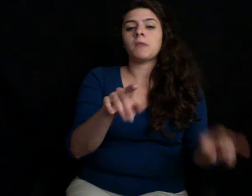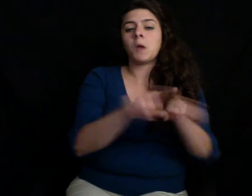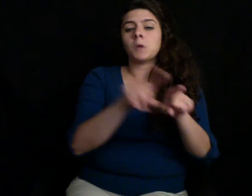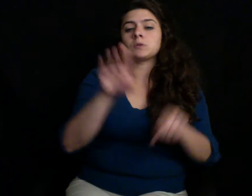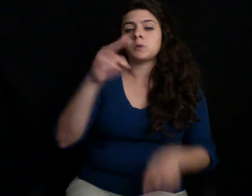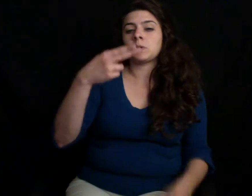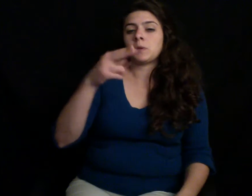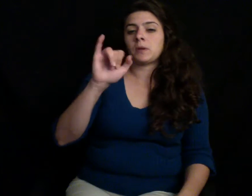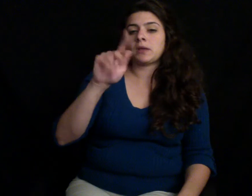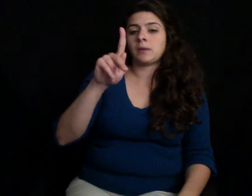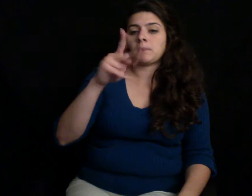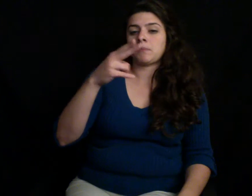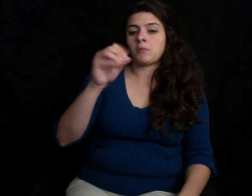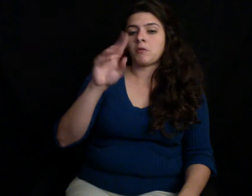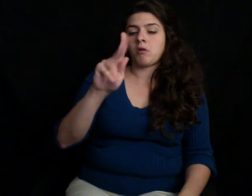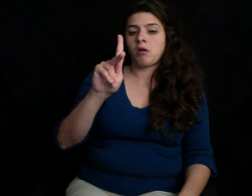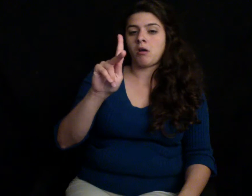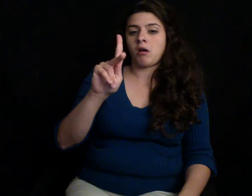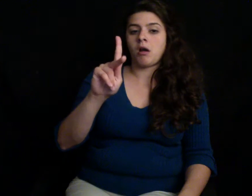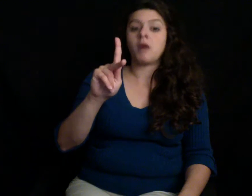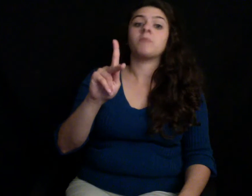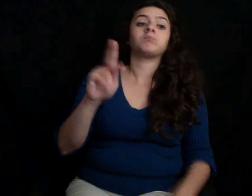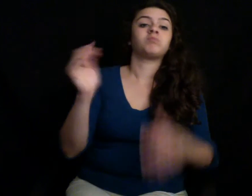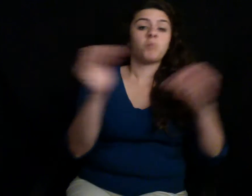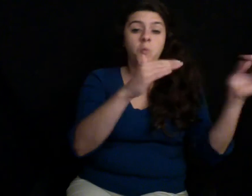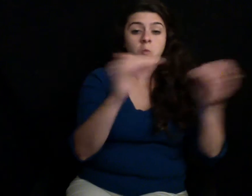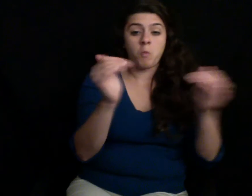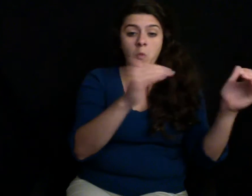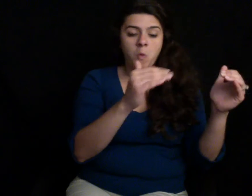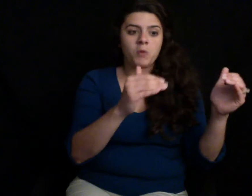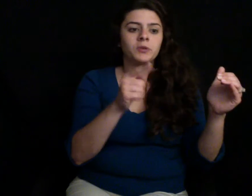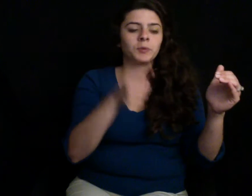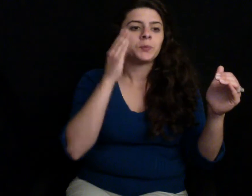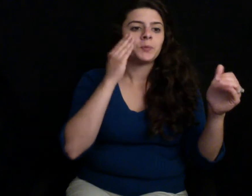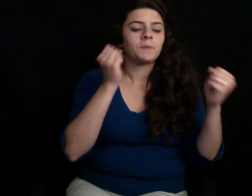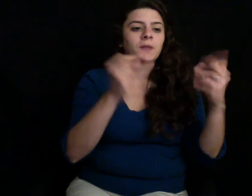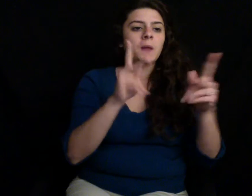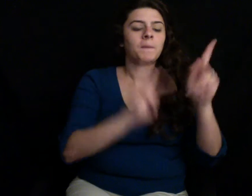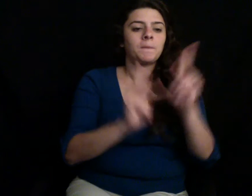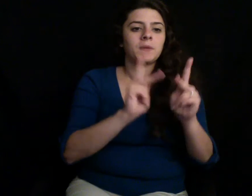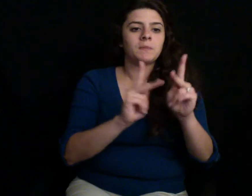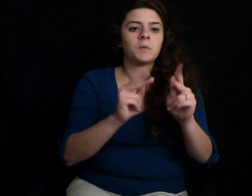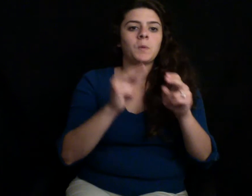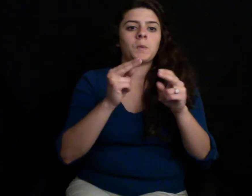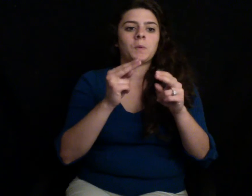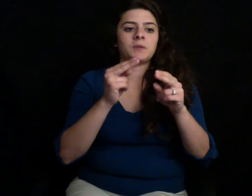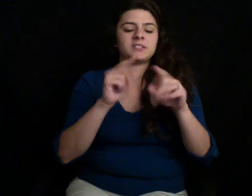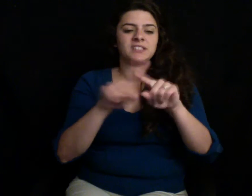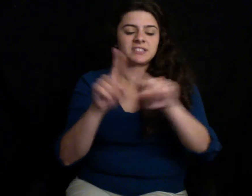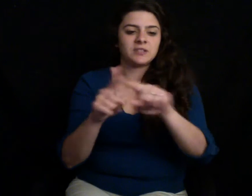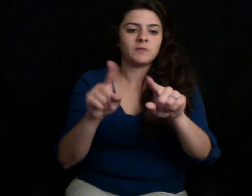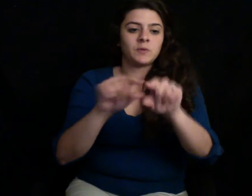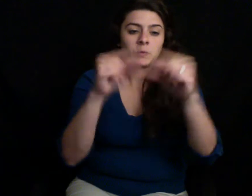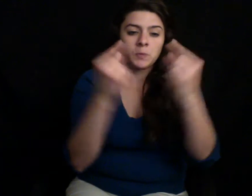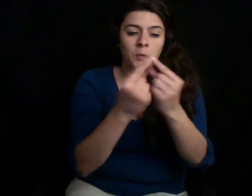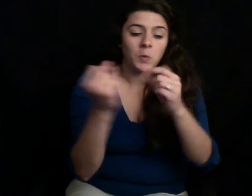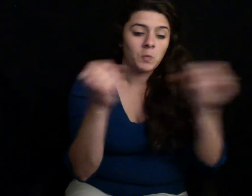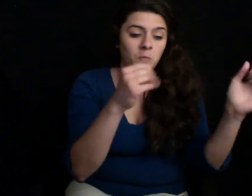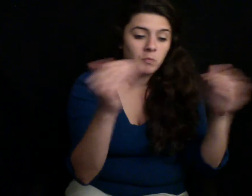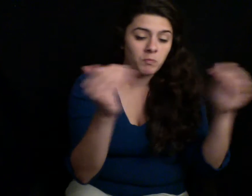have, they would literally have groups of MCs. And I was in a group called the New Testament. And we would go battle rap, and older guys would come down